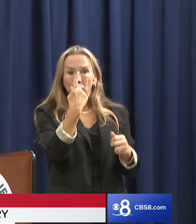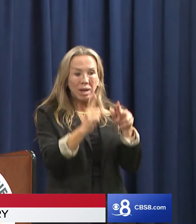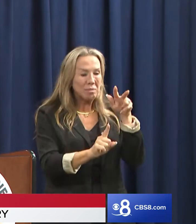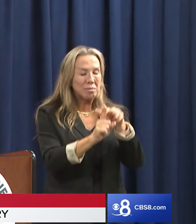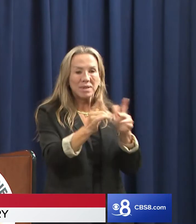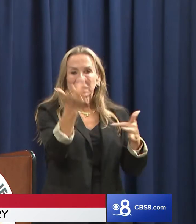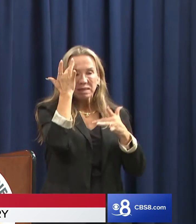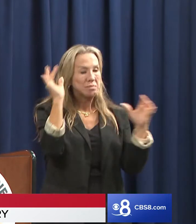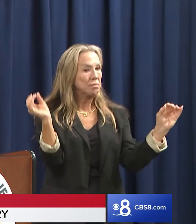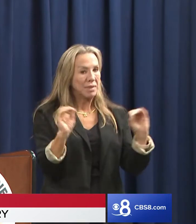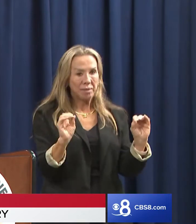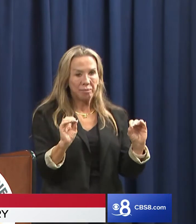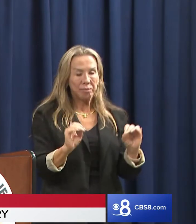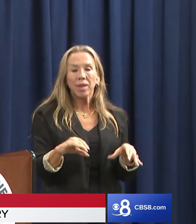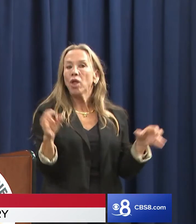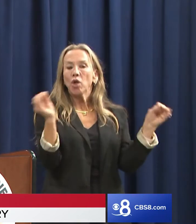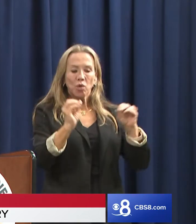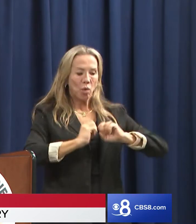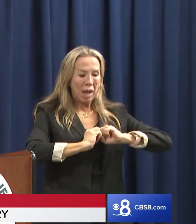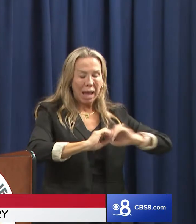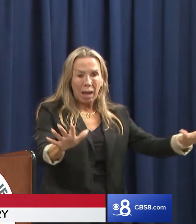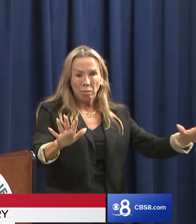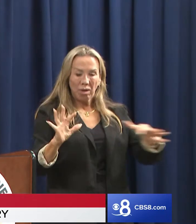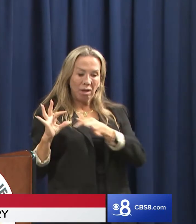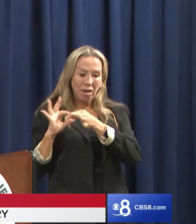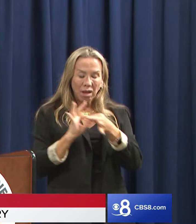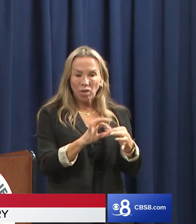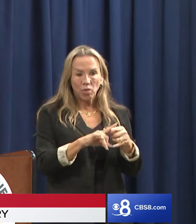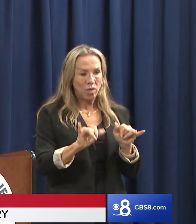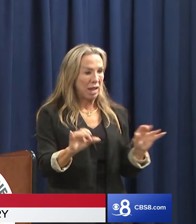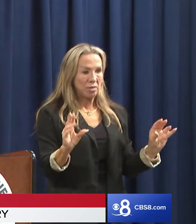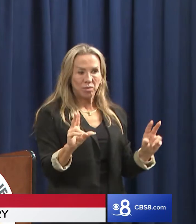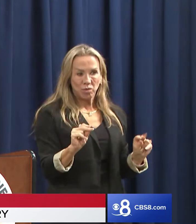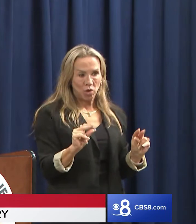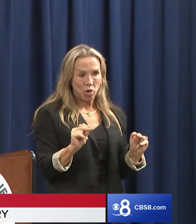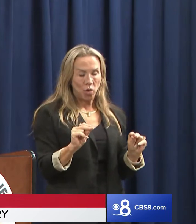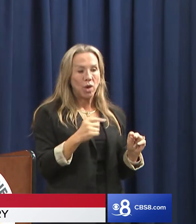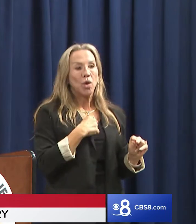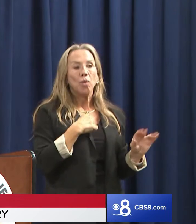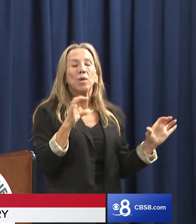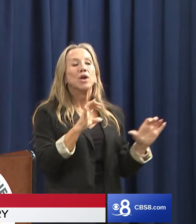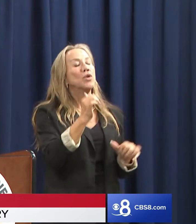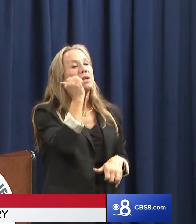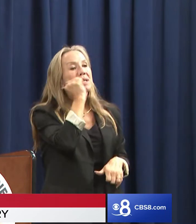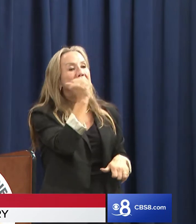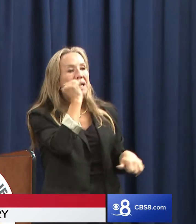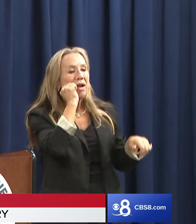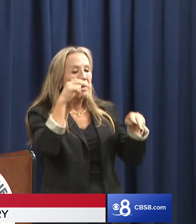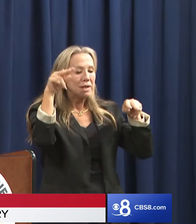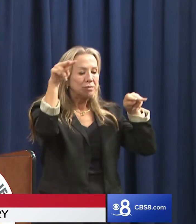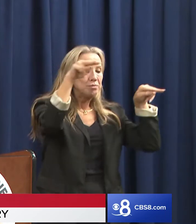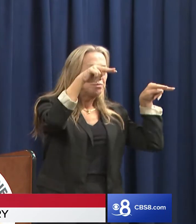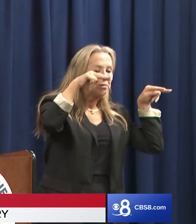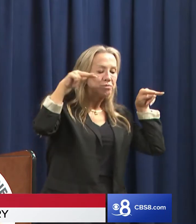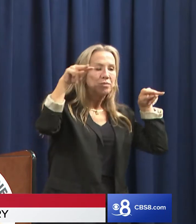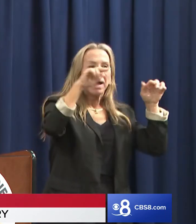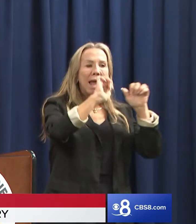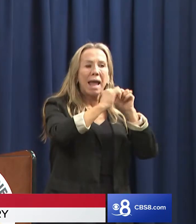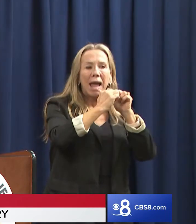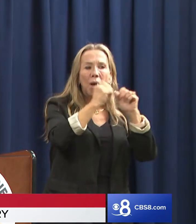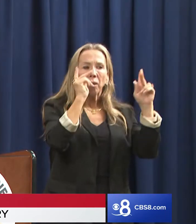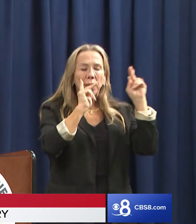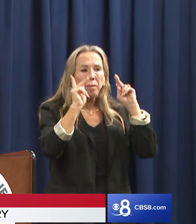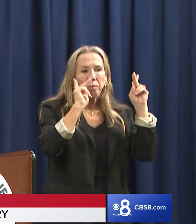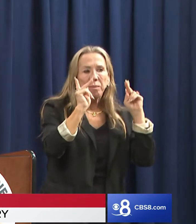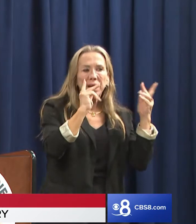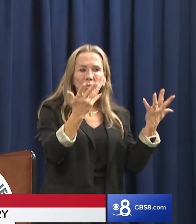event, no outbreaks that have been specifically tied. We do a daily syndromic surveillance of how people present